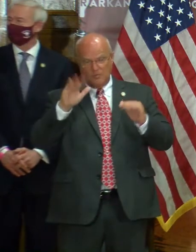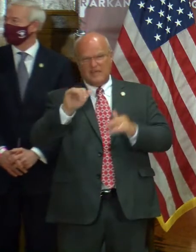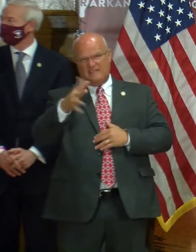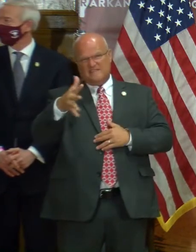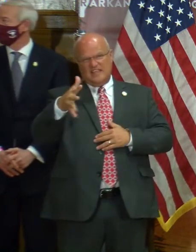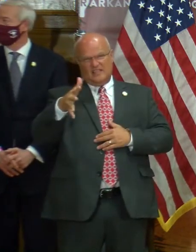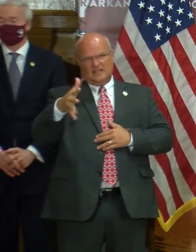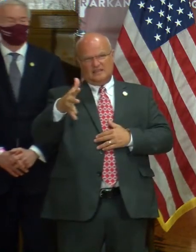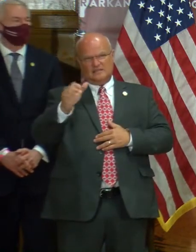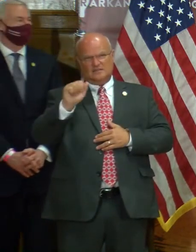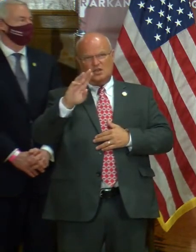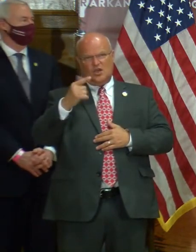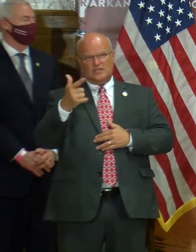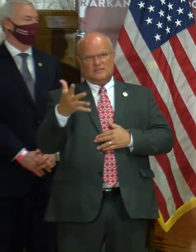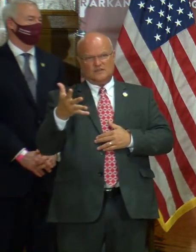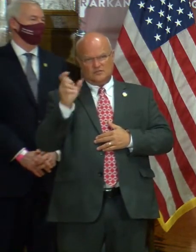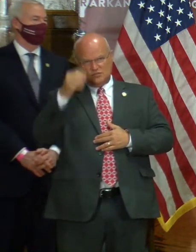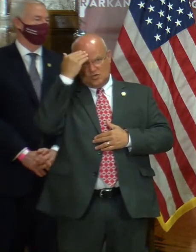5th.